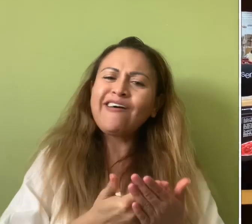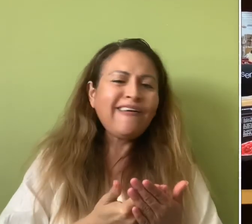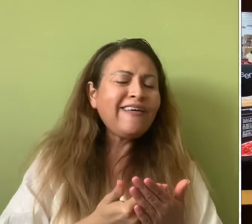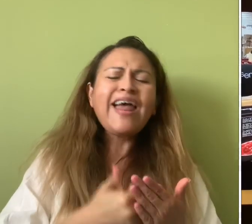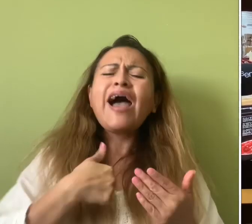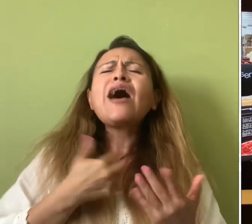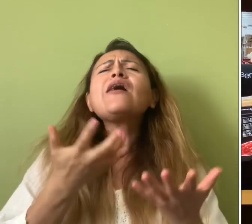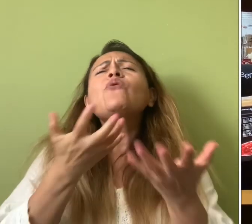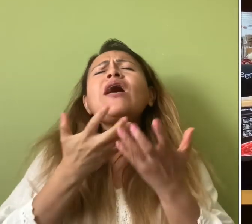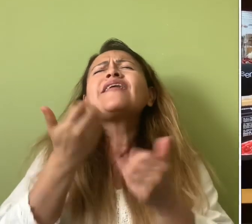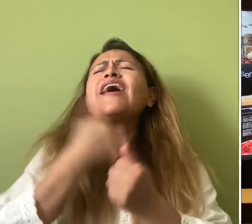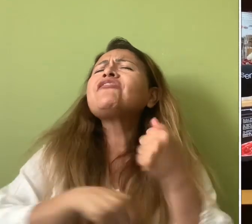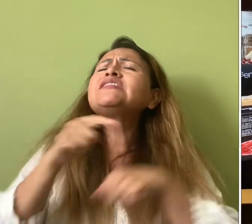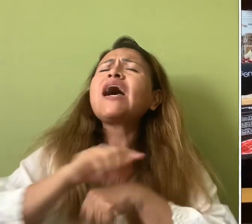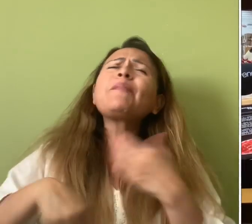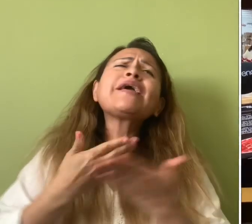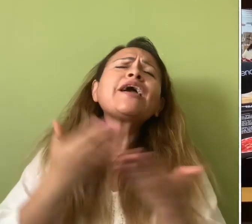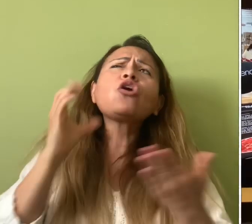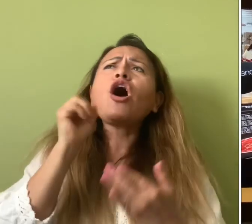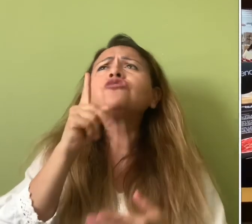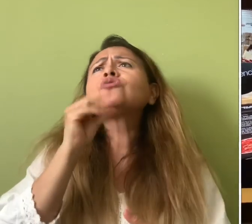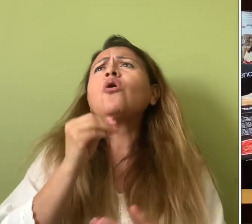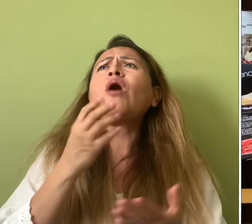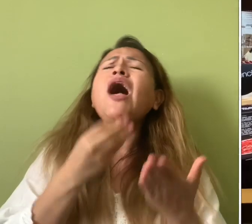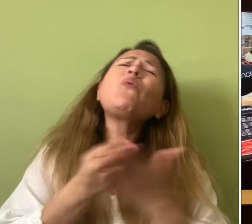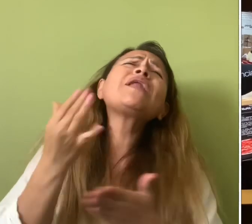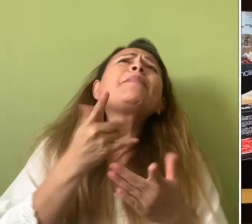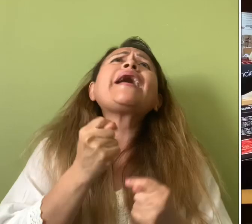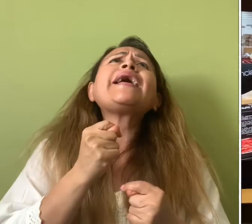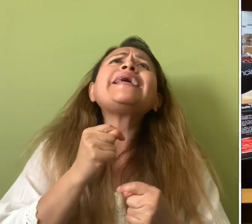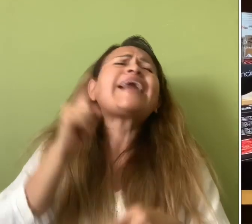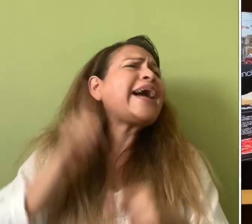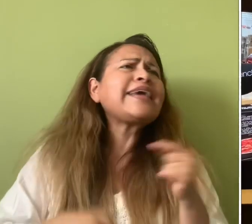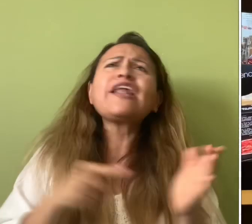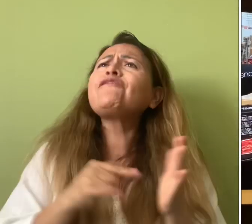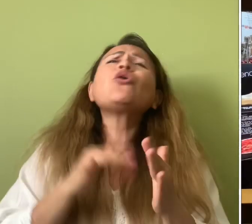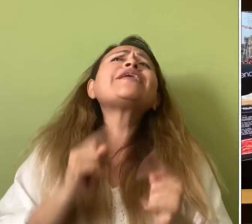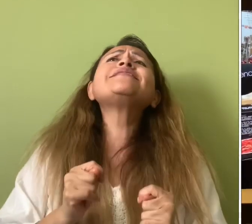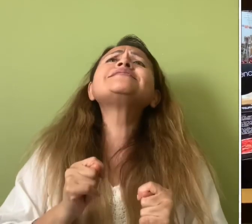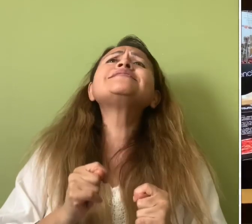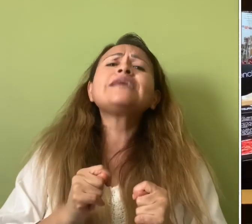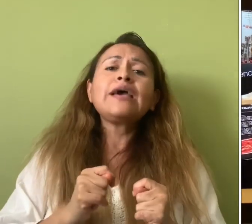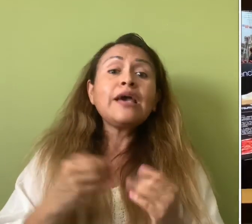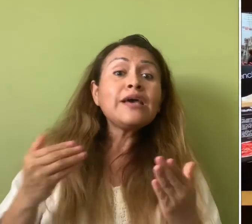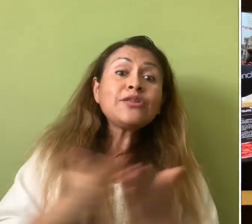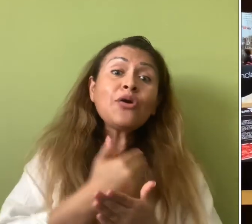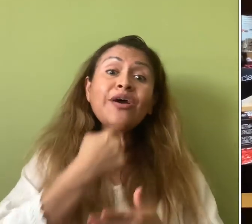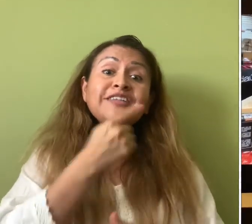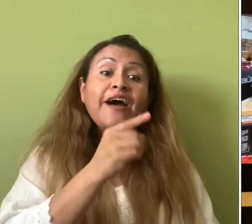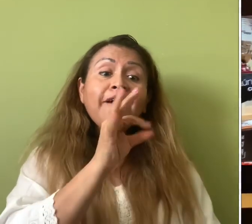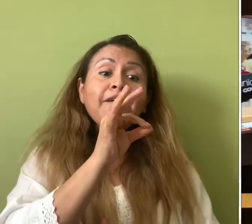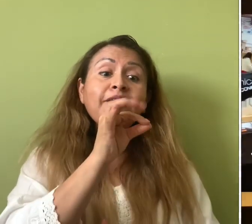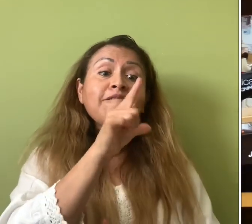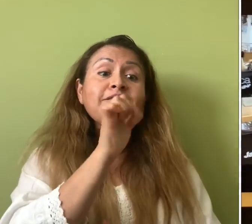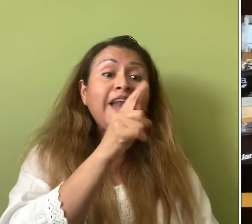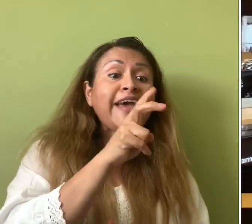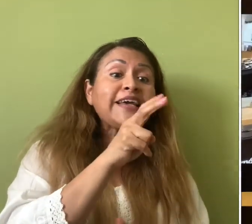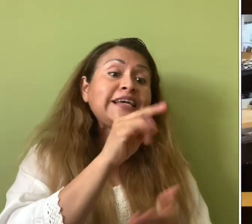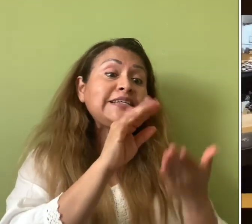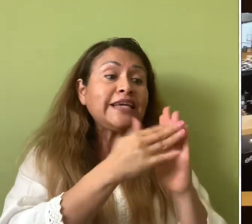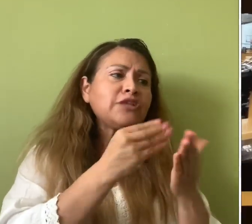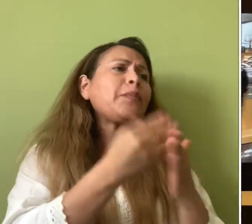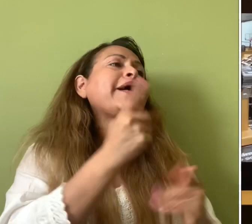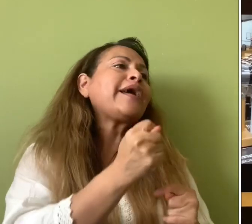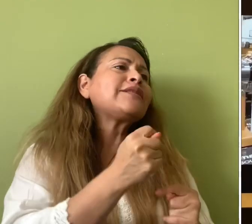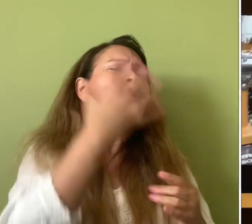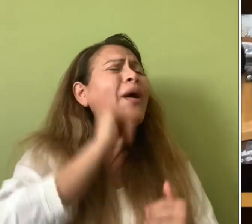thing I want here. And every time I come here, I say I'm going to buy it, and it doesn't happen. My new strategy, tell Flav City to buy it. And why not?